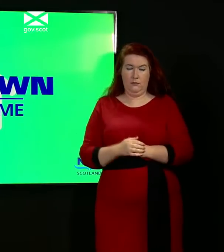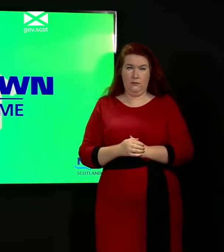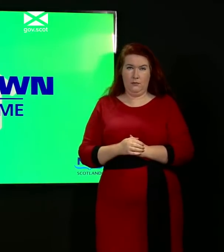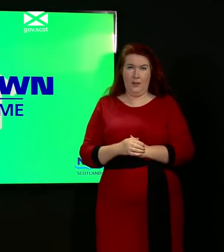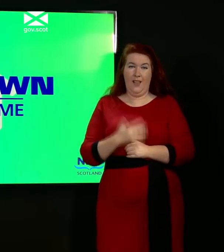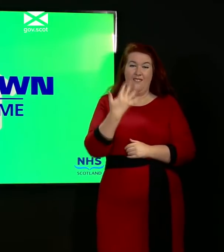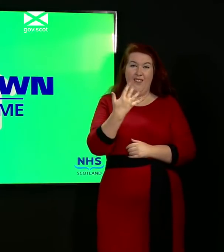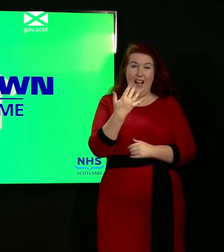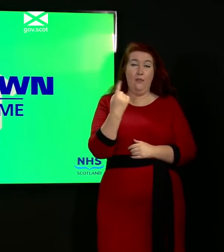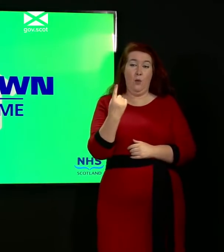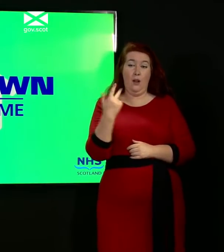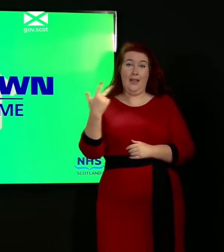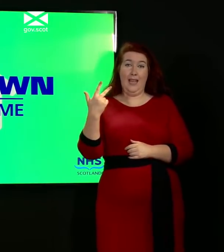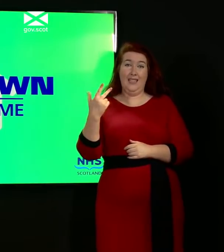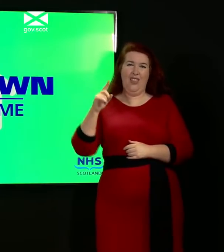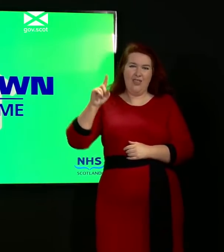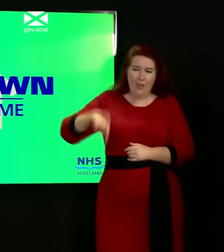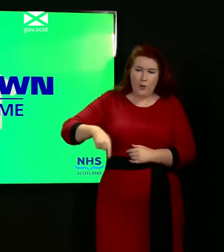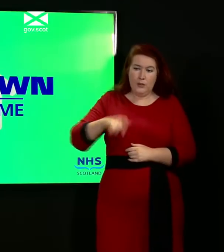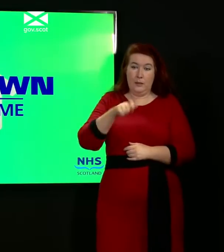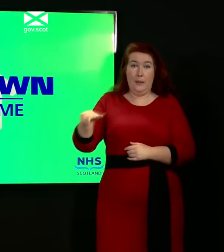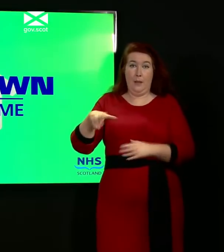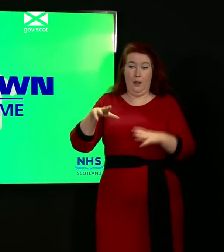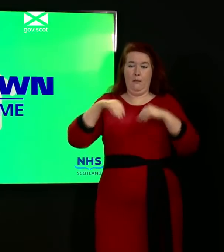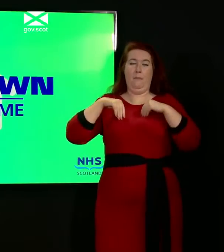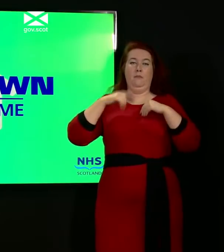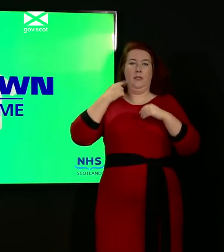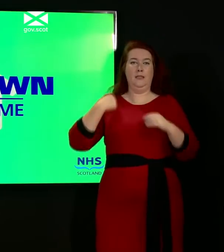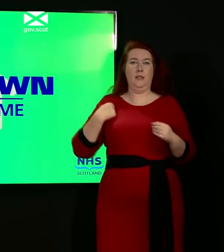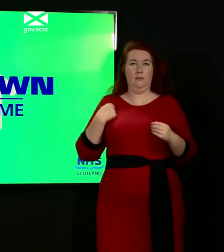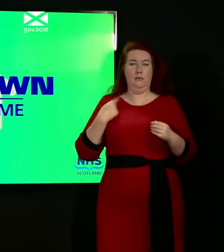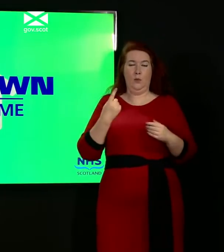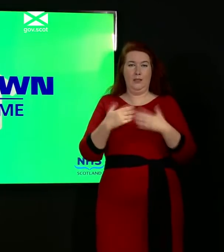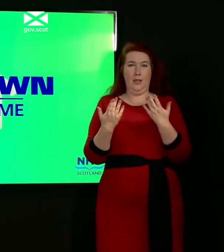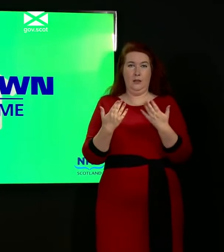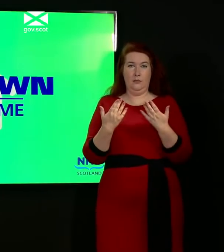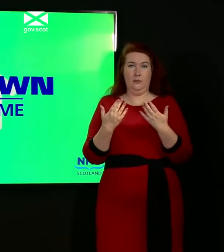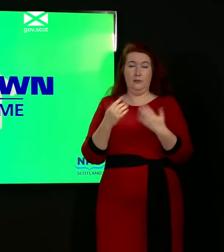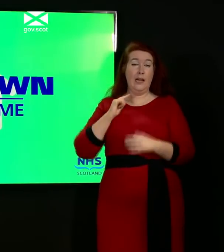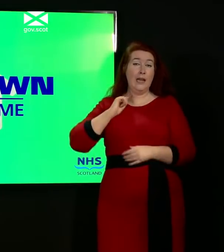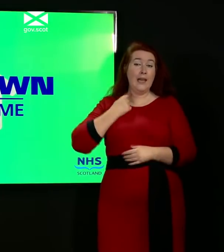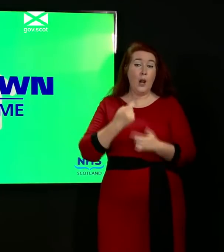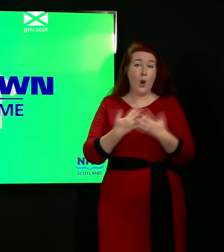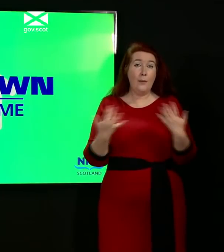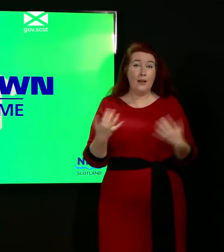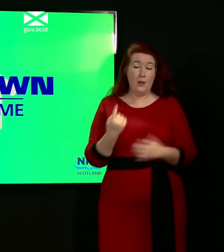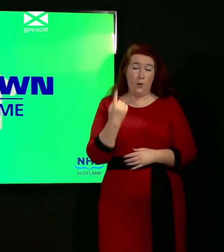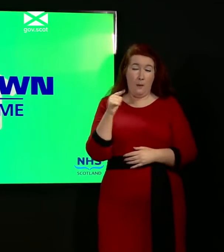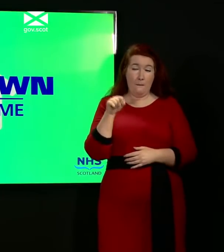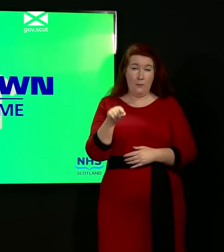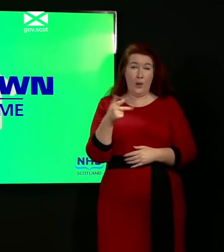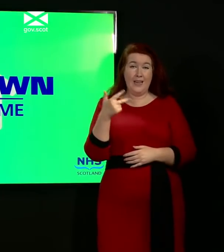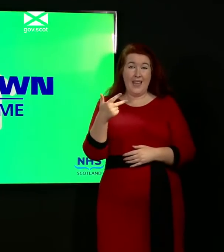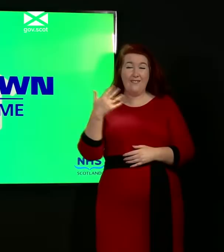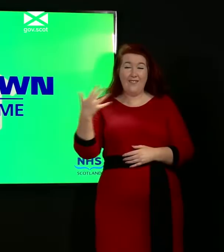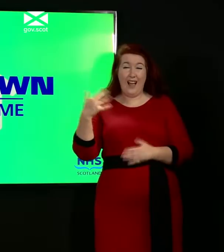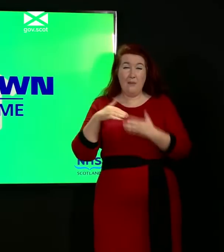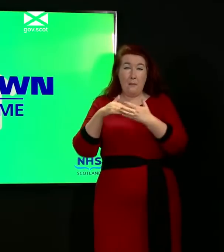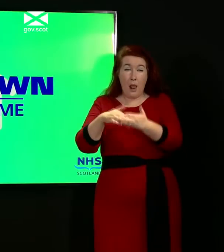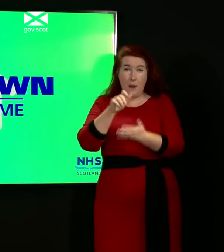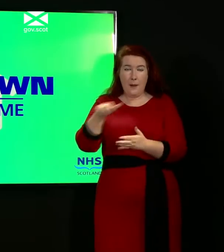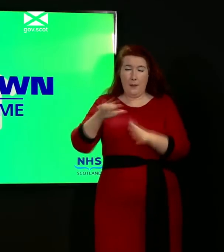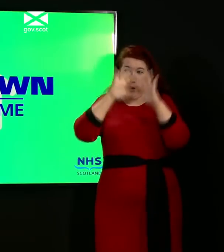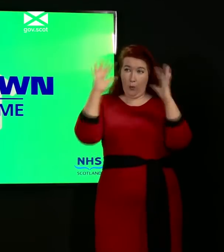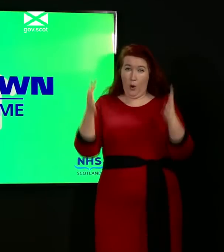518,000 people caught this virus yesterday. It has killed 1.85 million people globally,